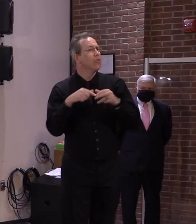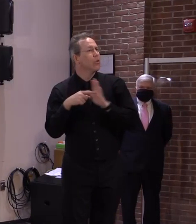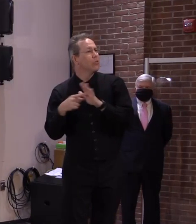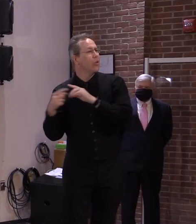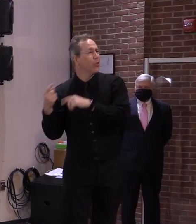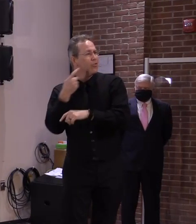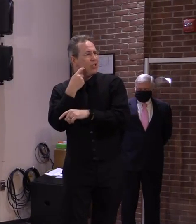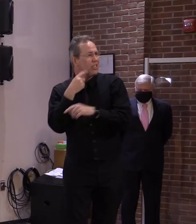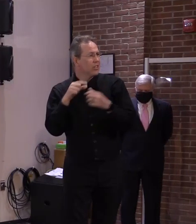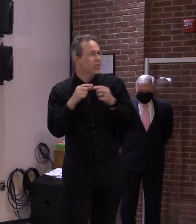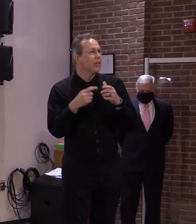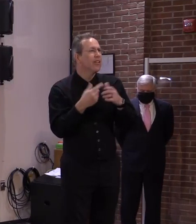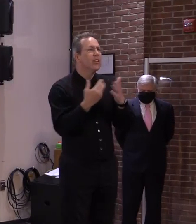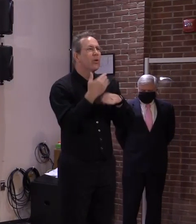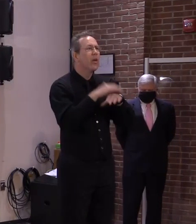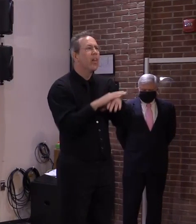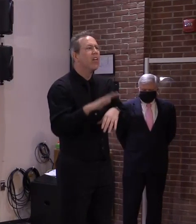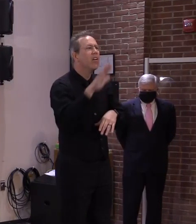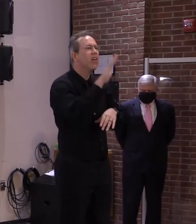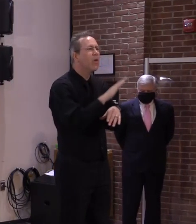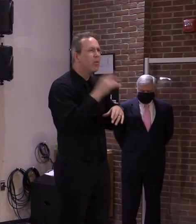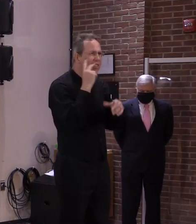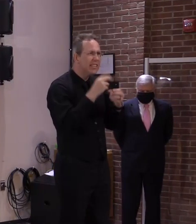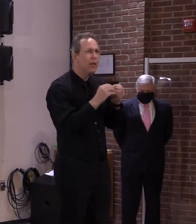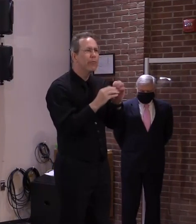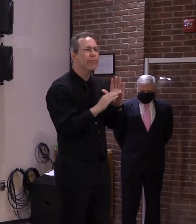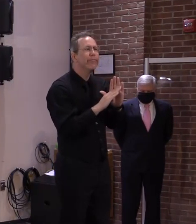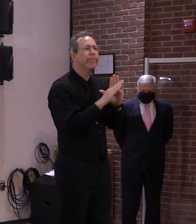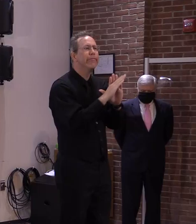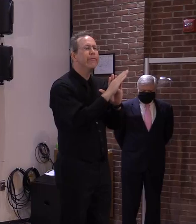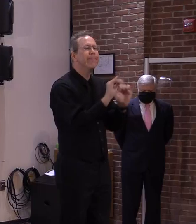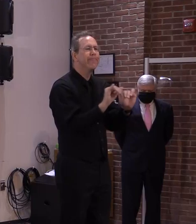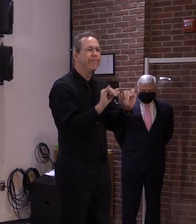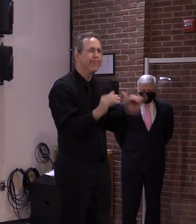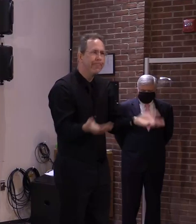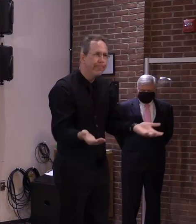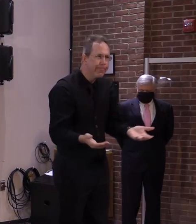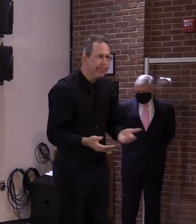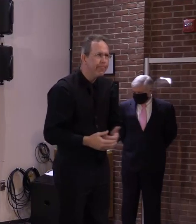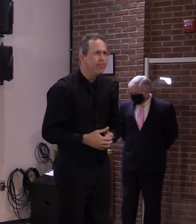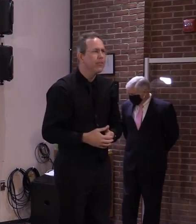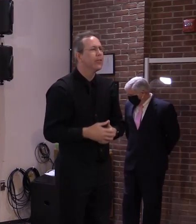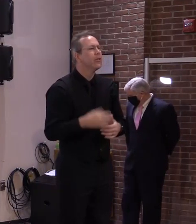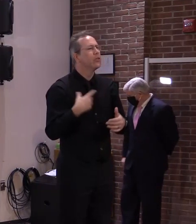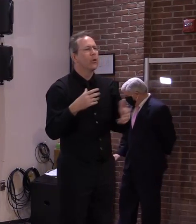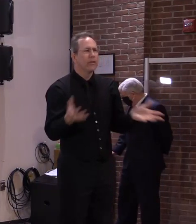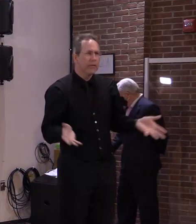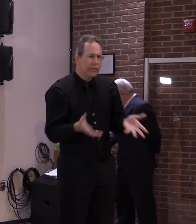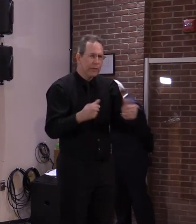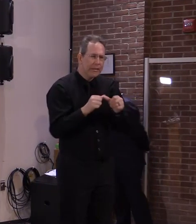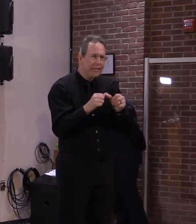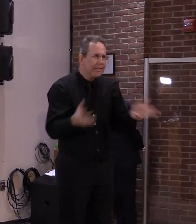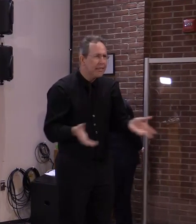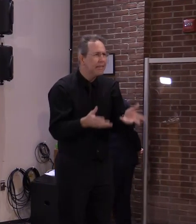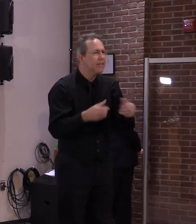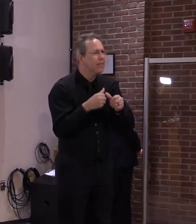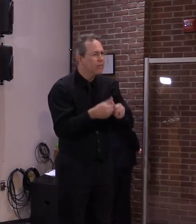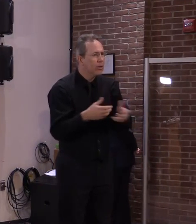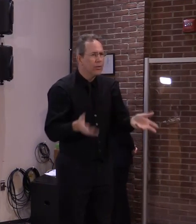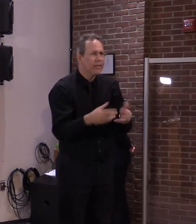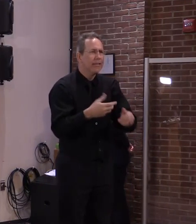in cases over the past couple of weeks. This comes as we continue to make progress on vaccines, particularly among those